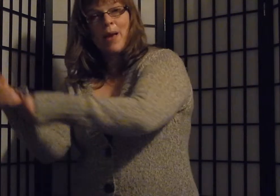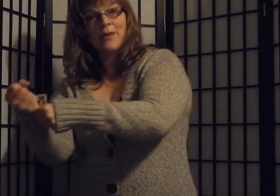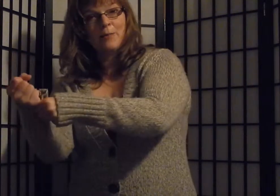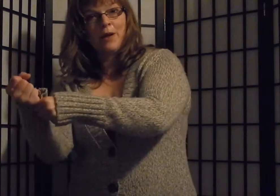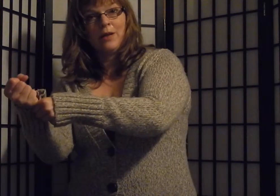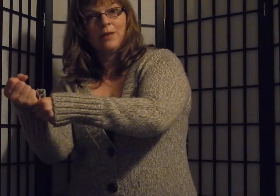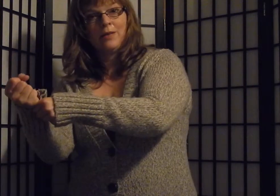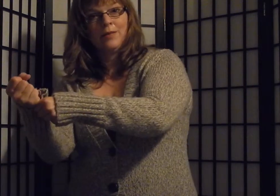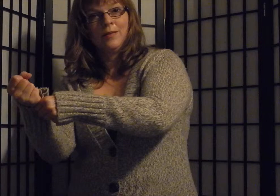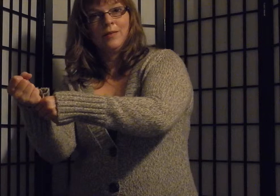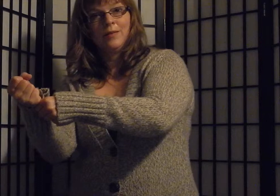Baseball.